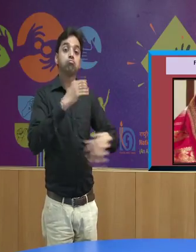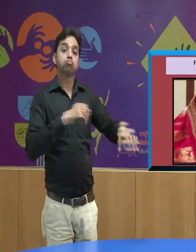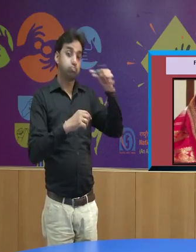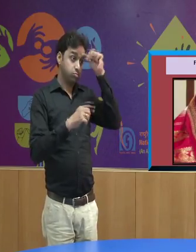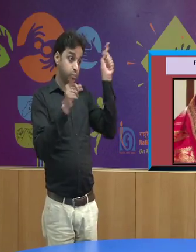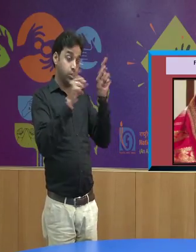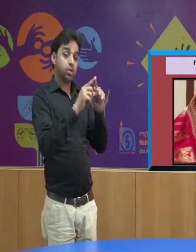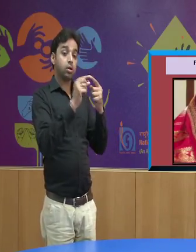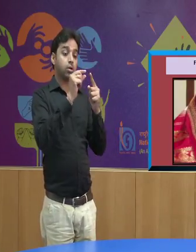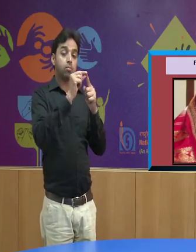and